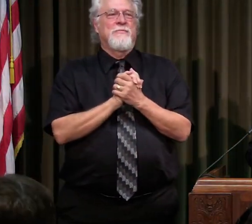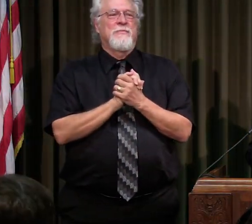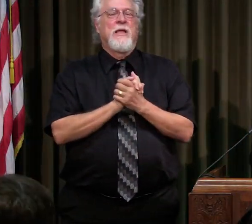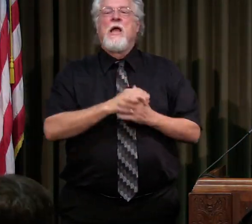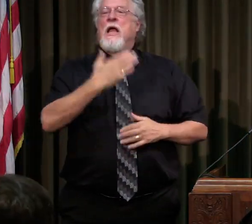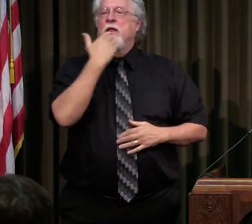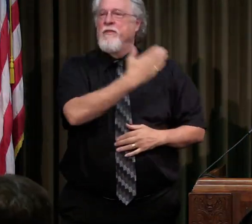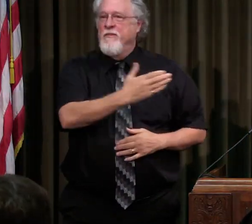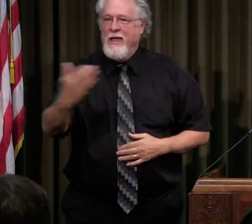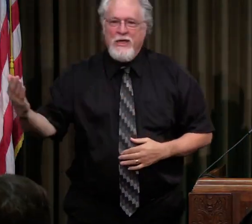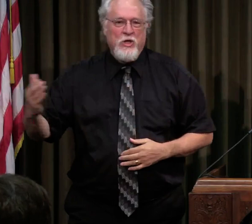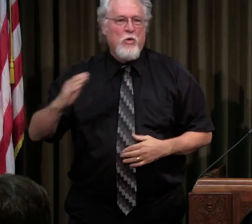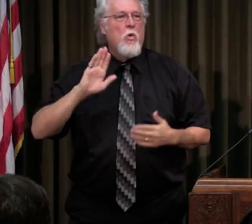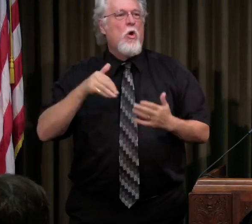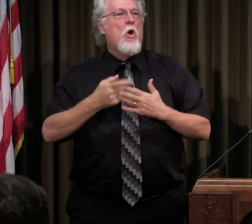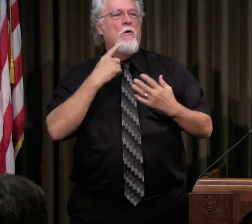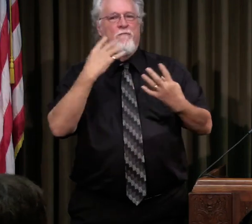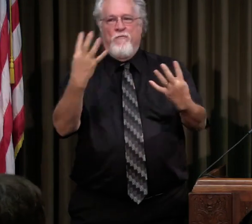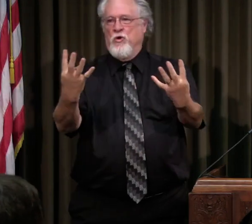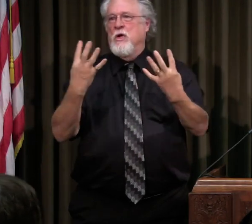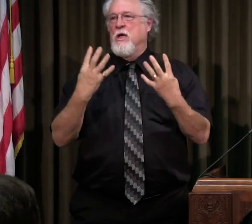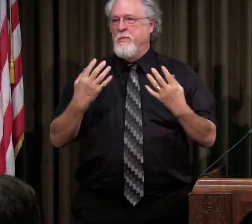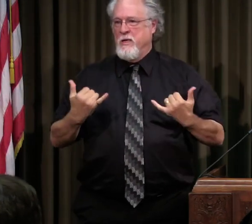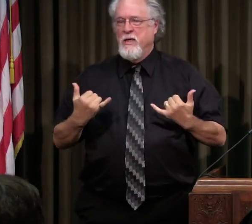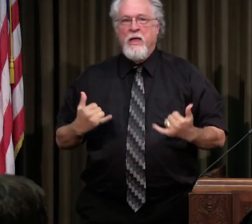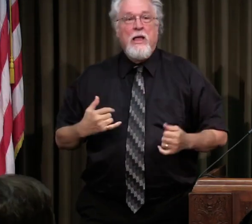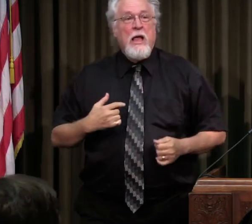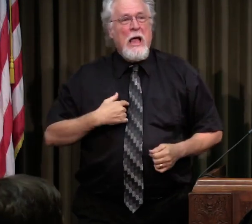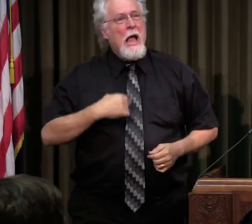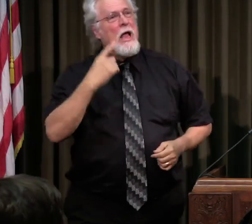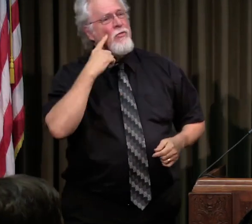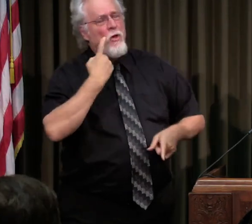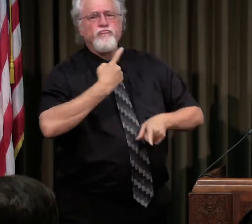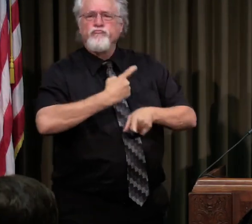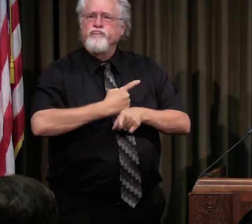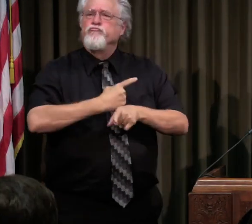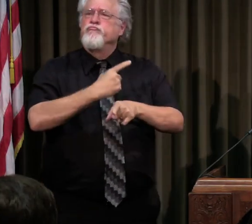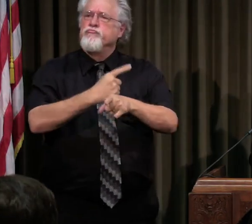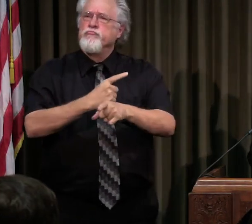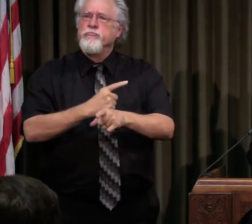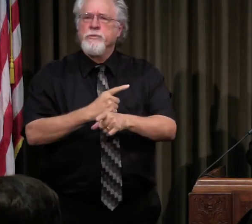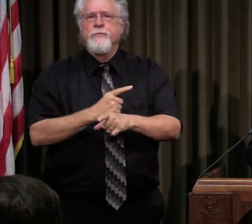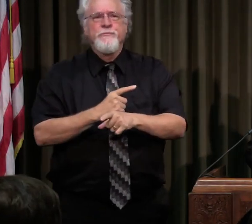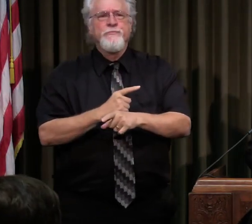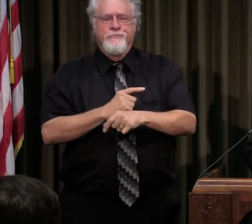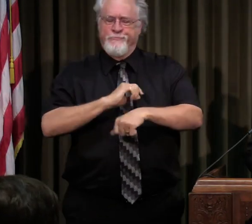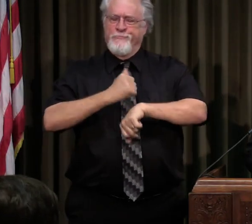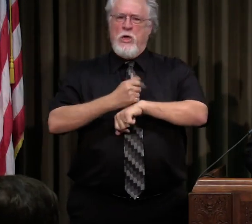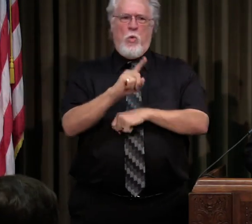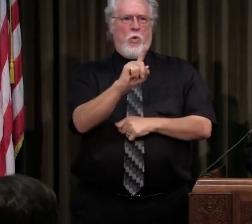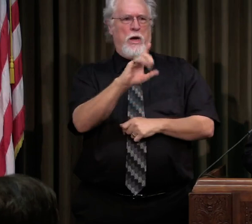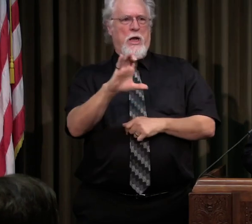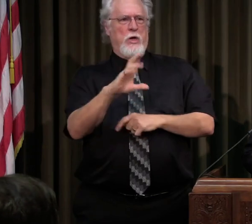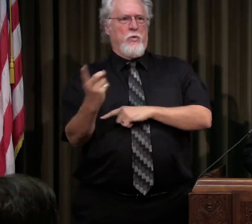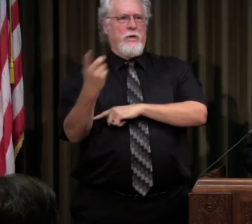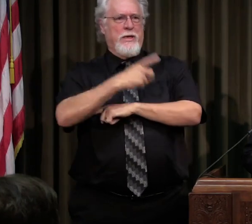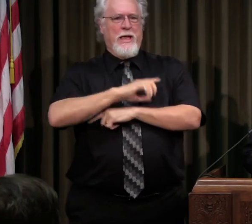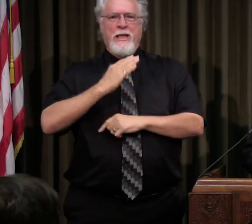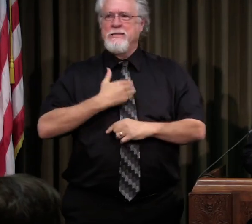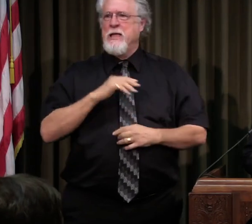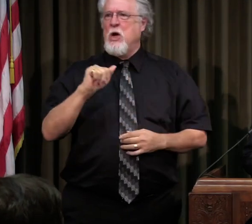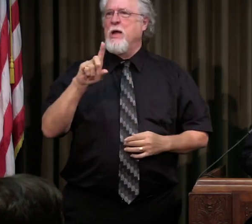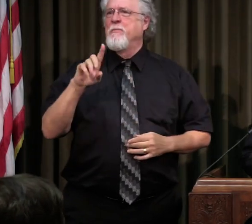Well, thank you all for being here today. I thought it would be appropriate to mark the 100th day of our administration with a